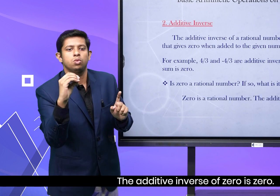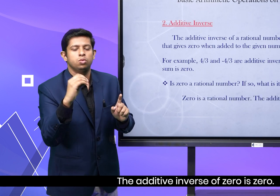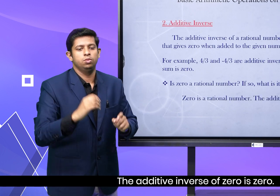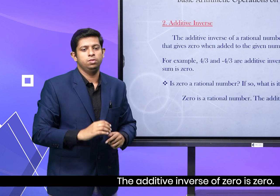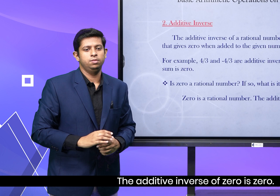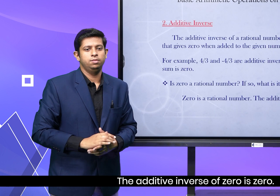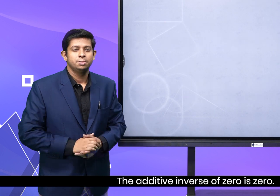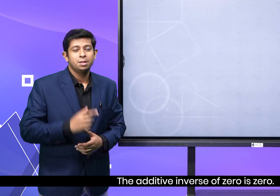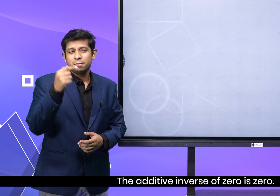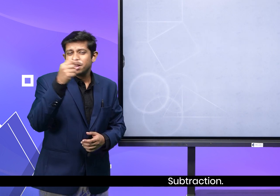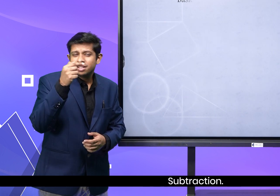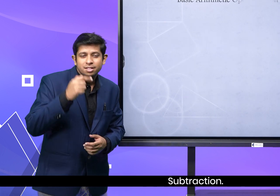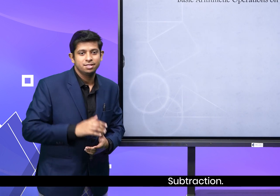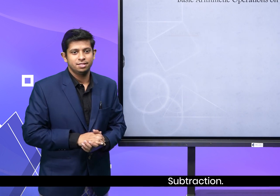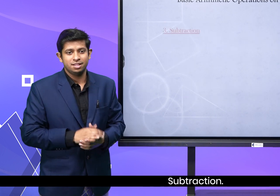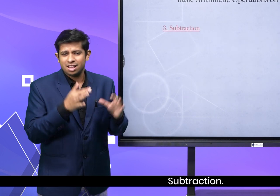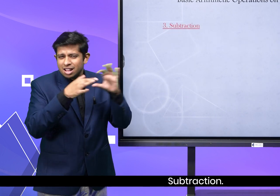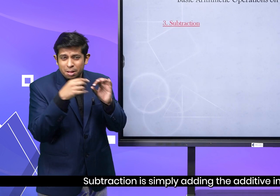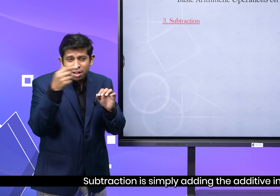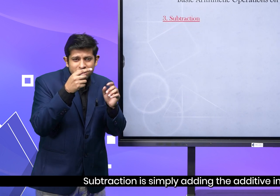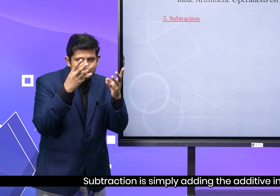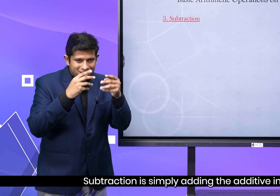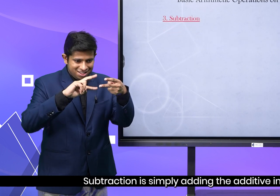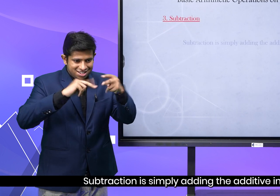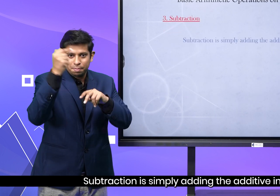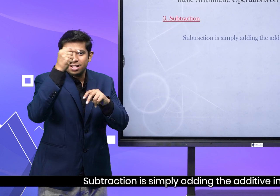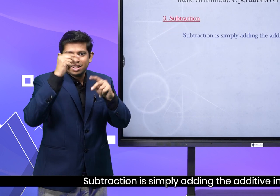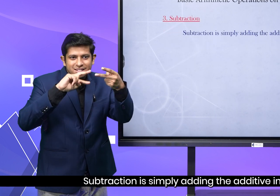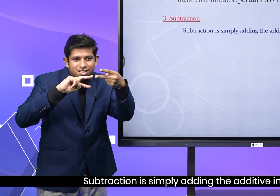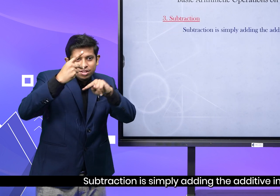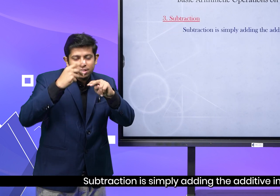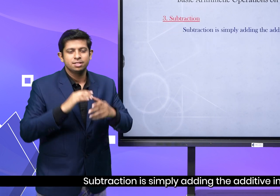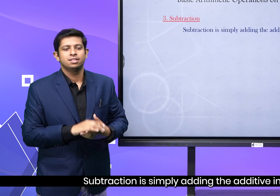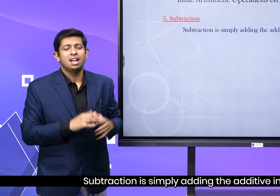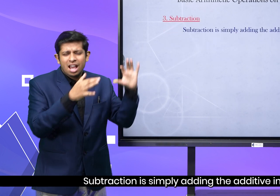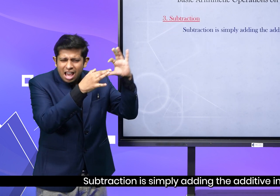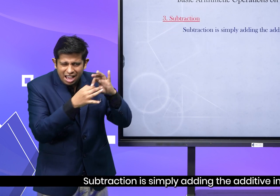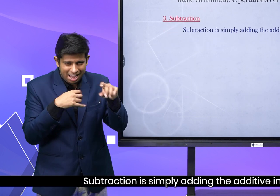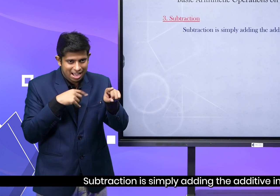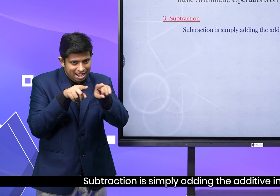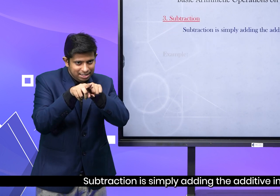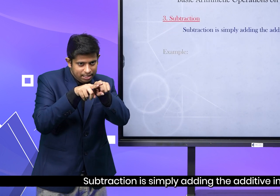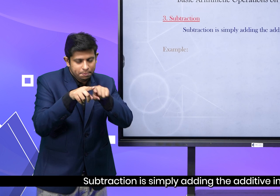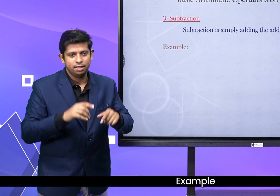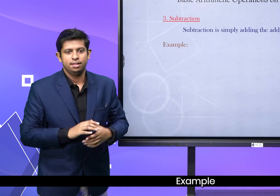0. Subtraction. Subtraction is simply adding the additive inverse.